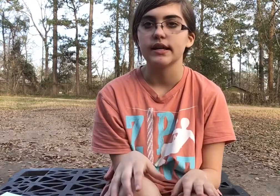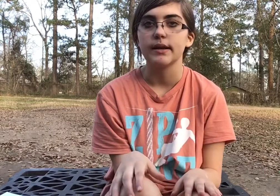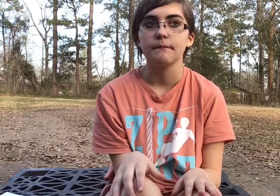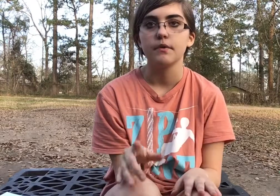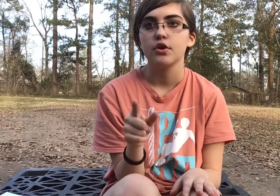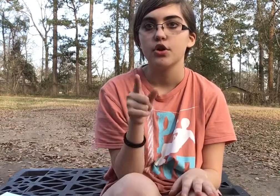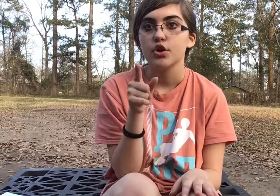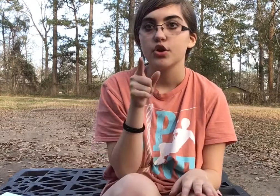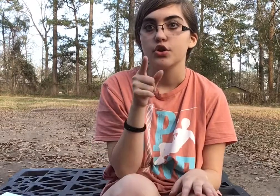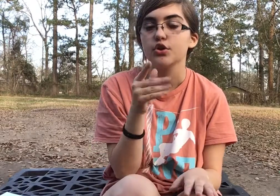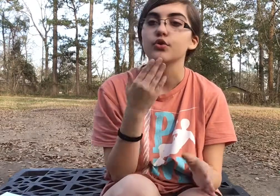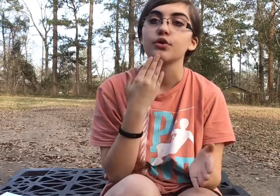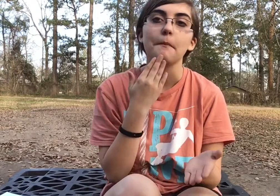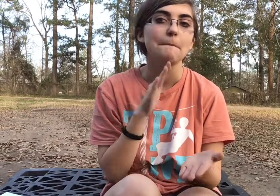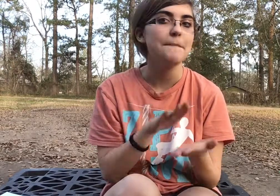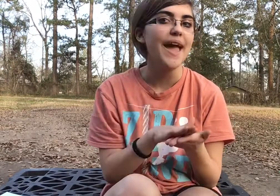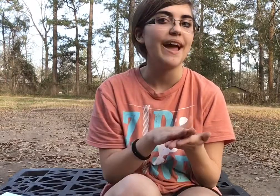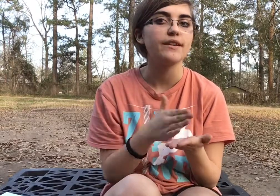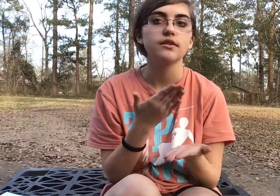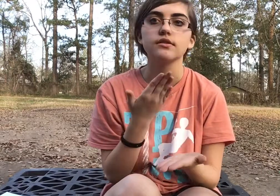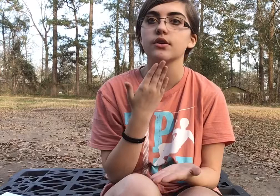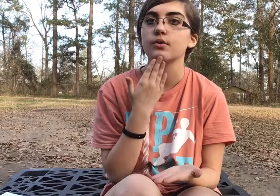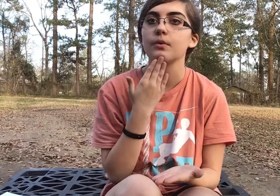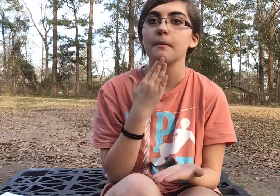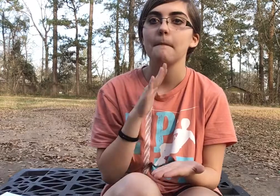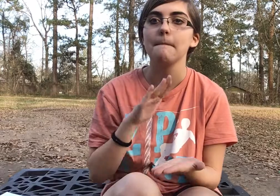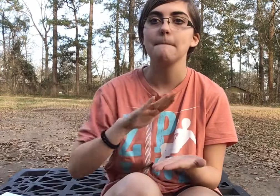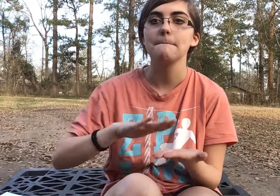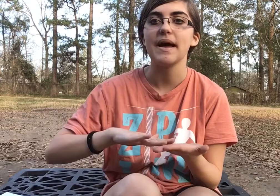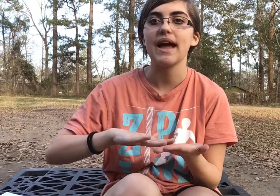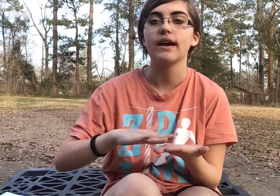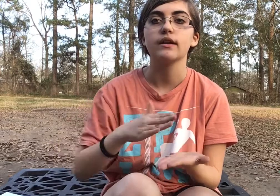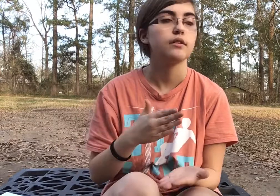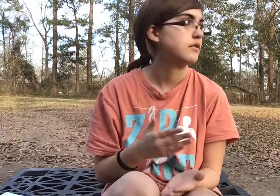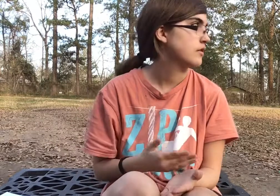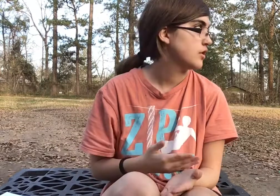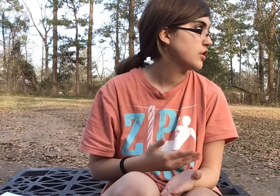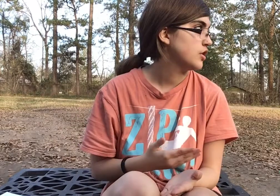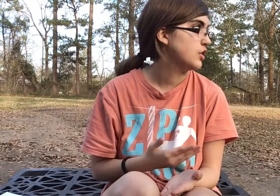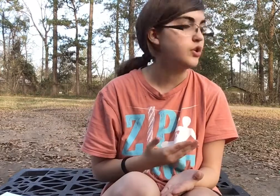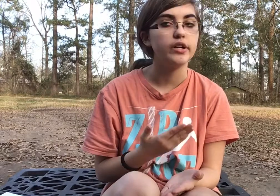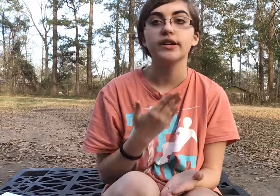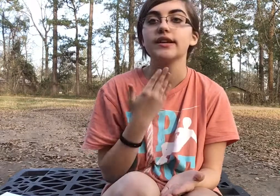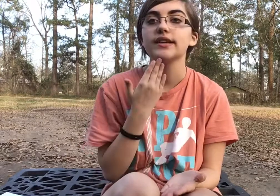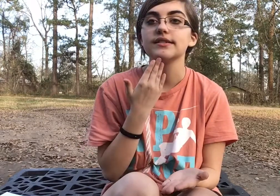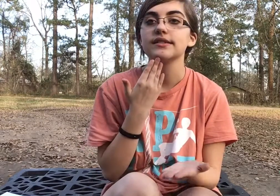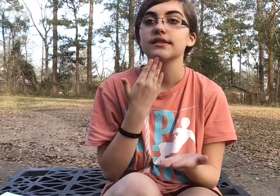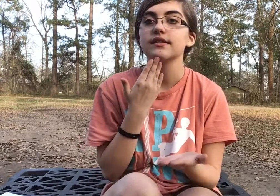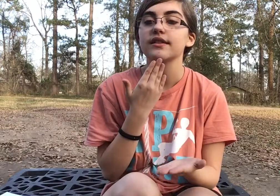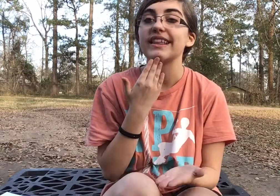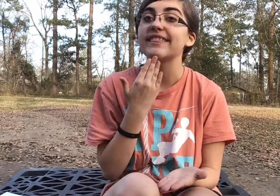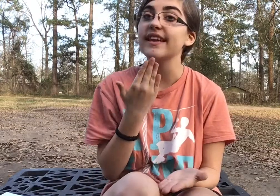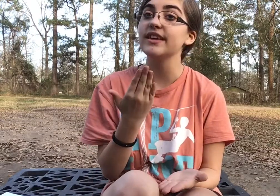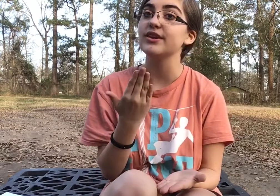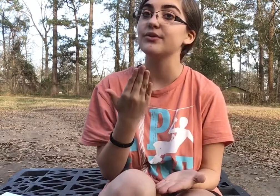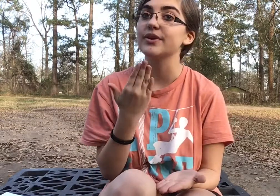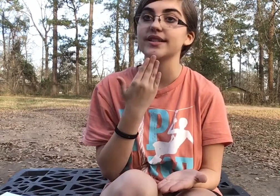say you're bad. So, bad. Good is like thank you,